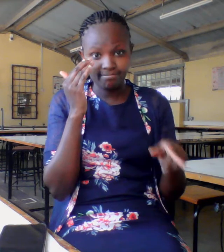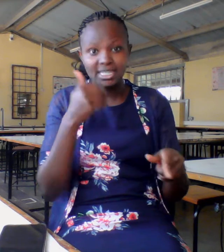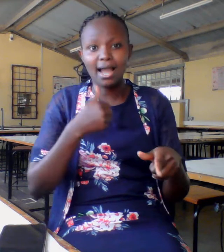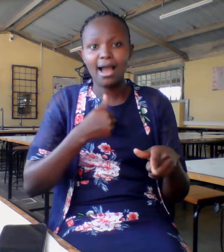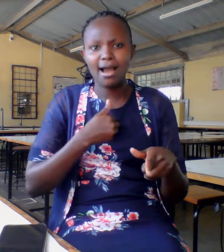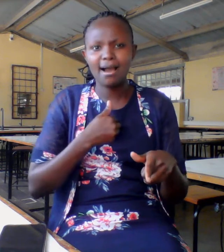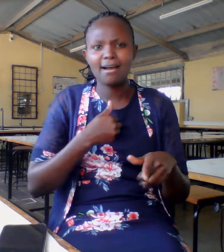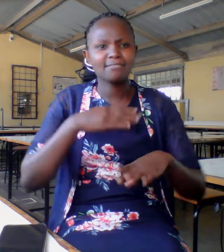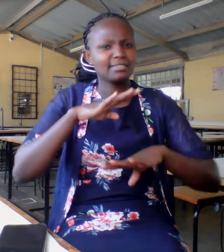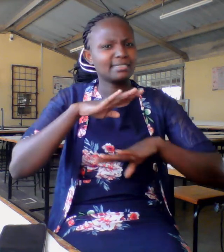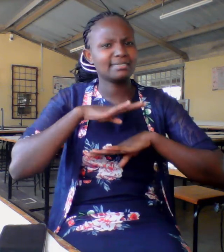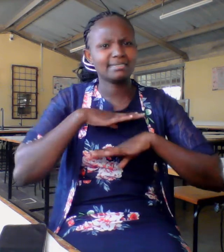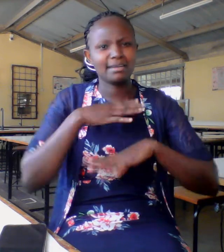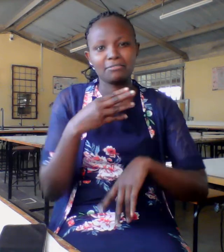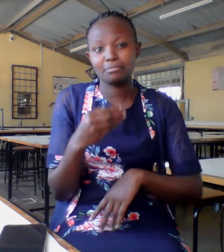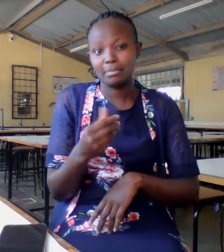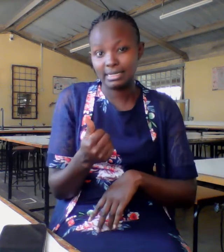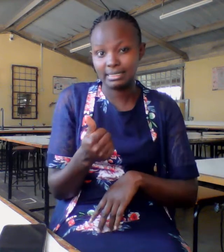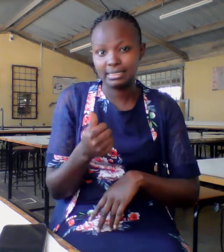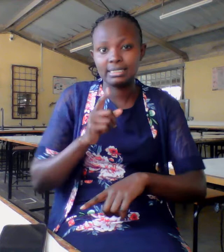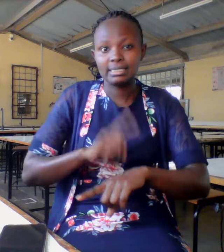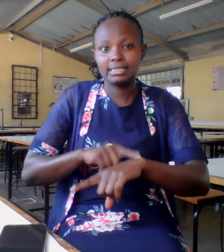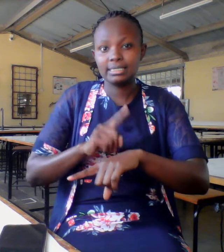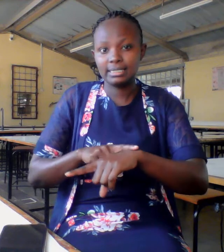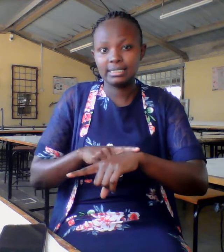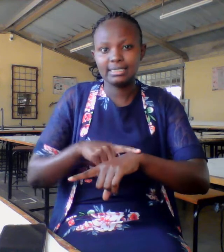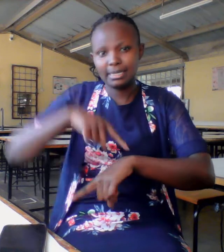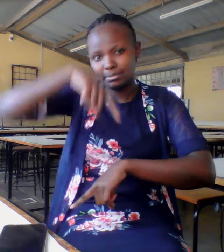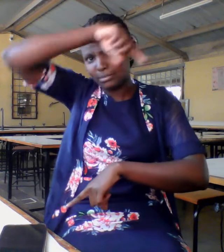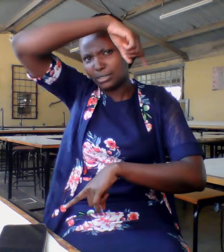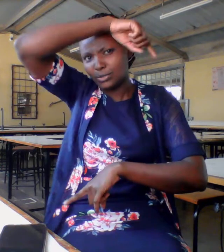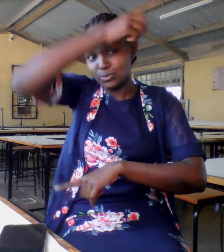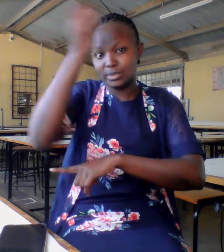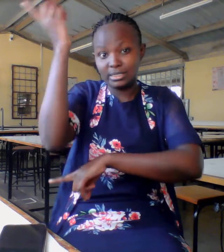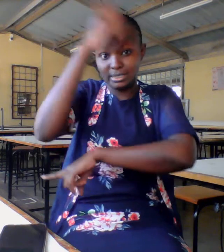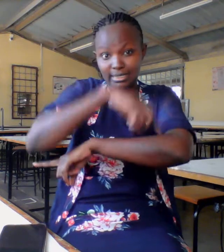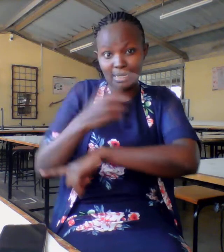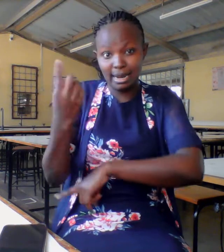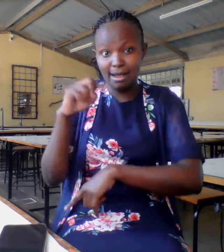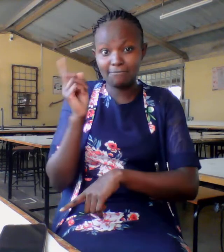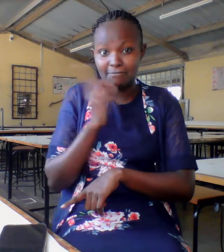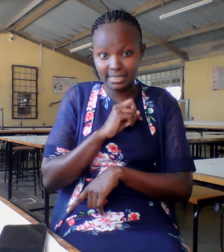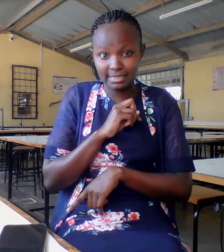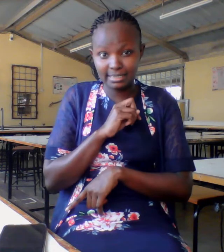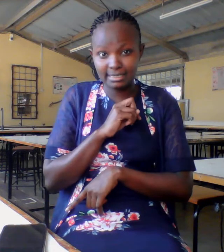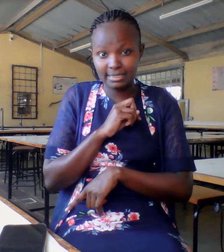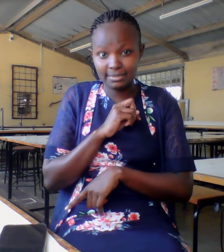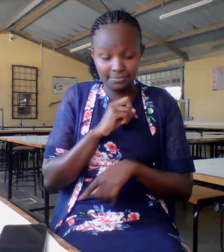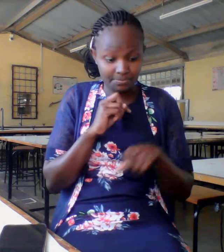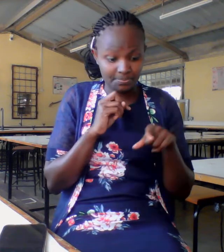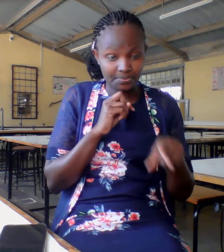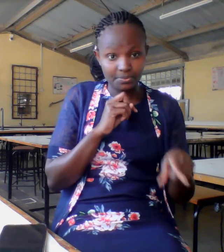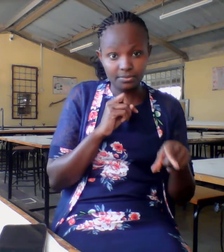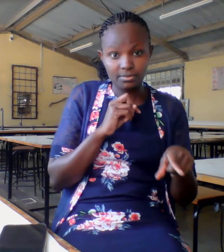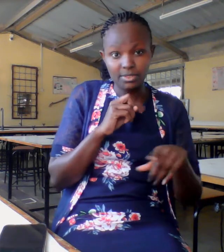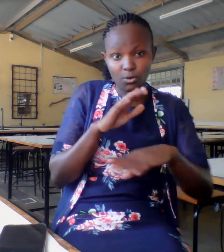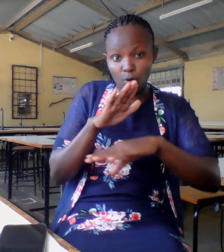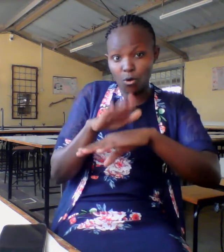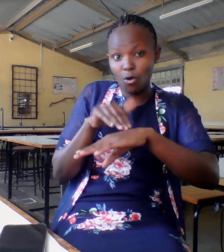day came, the young man's father called him into his room. The father